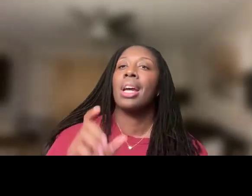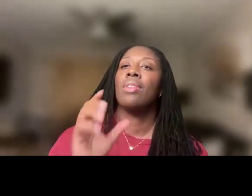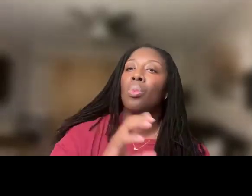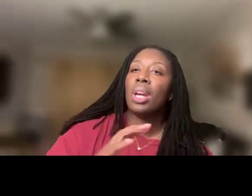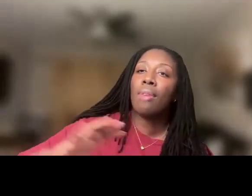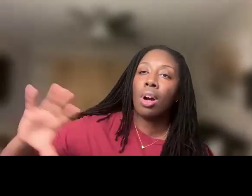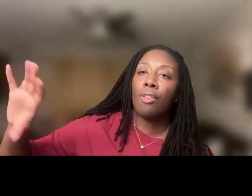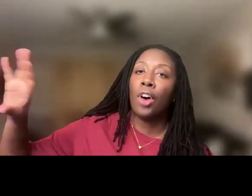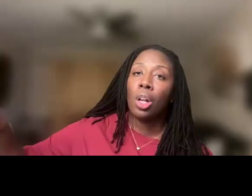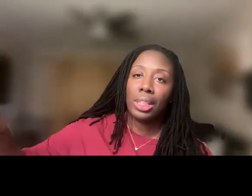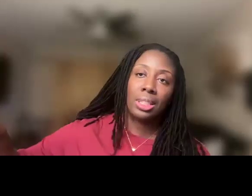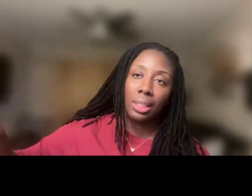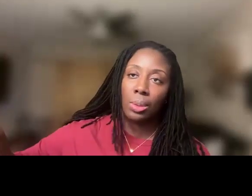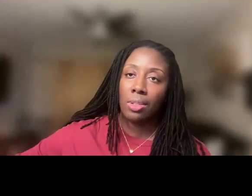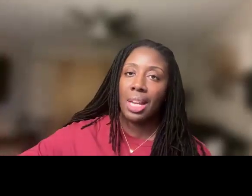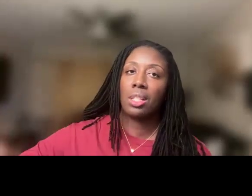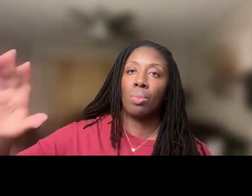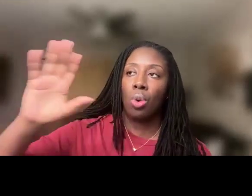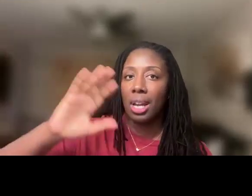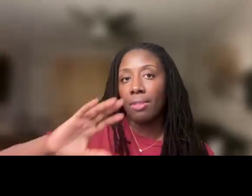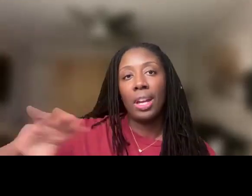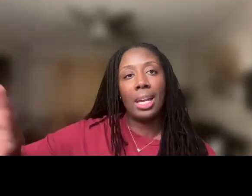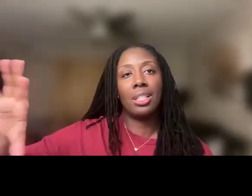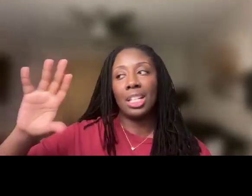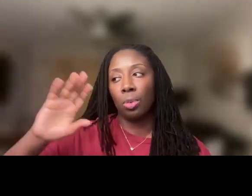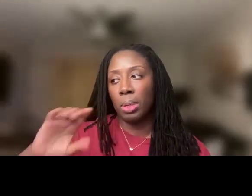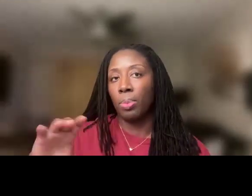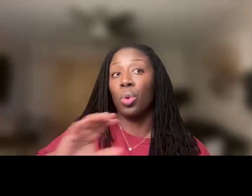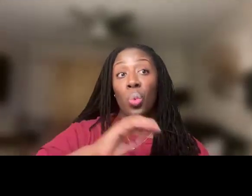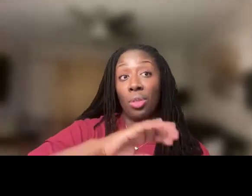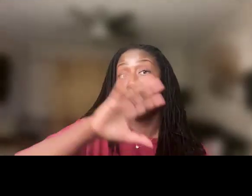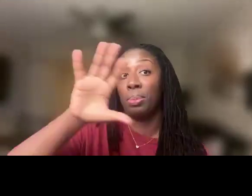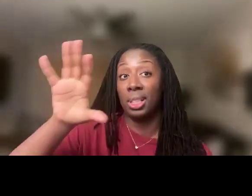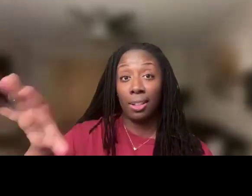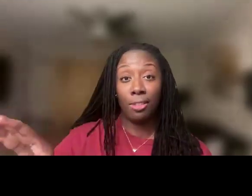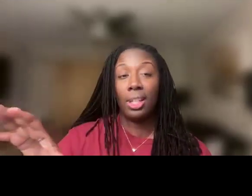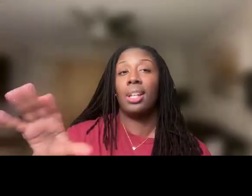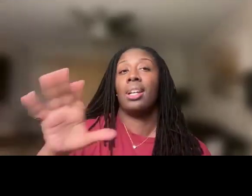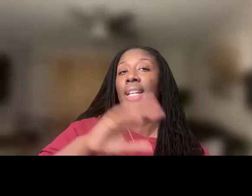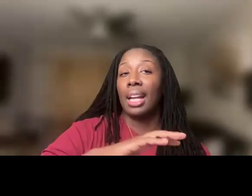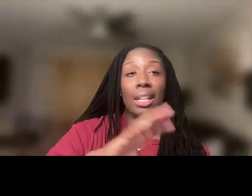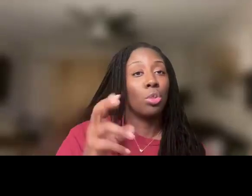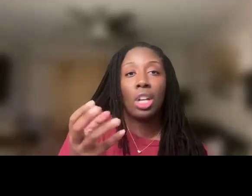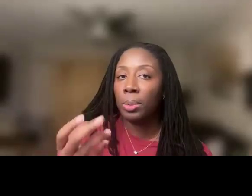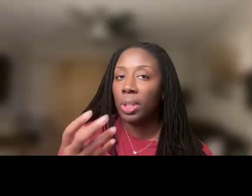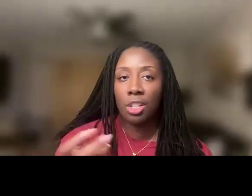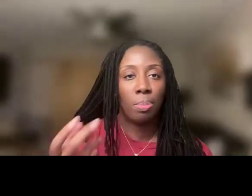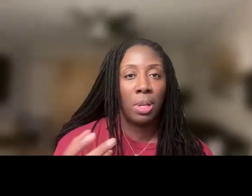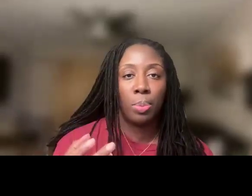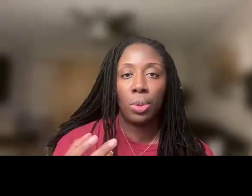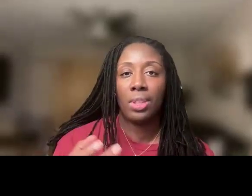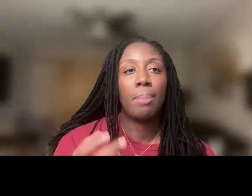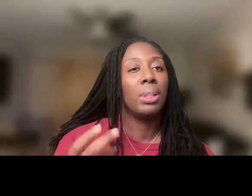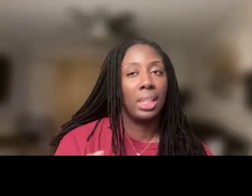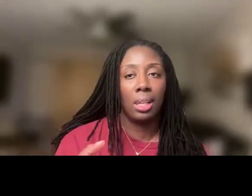program. And then we have our fall accelerator. That's more advanced. That's for people who went through the belief. They got those couple of